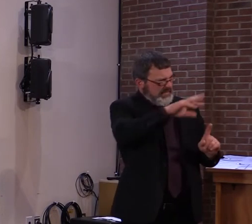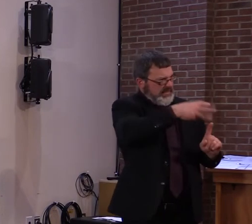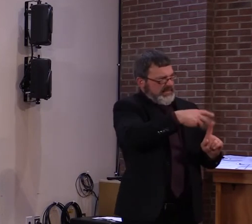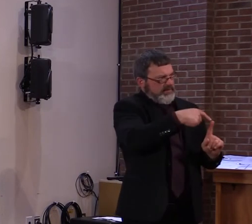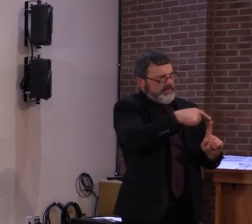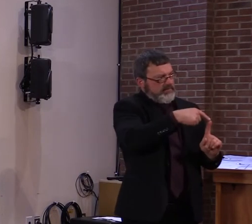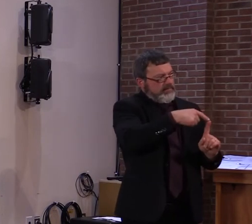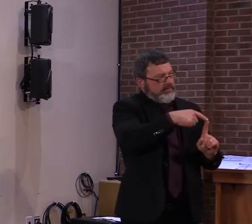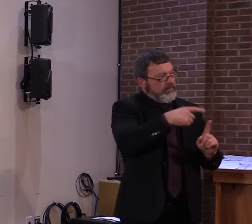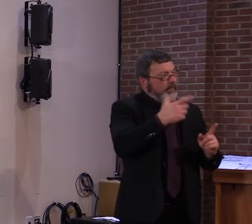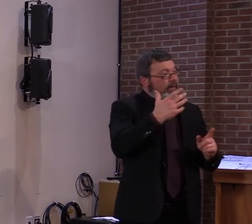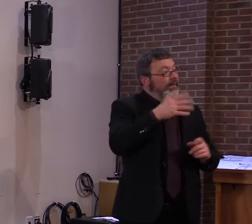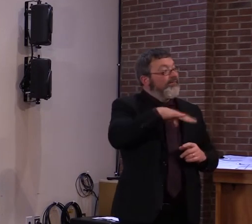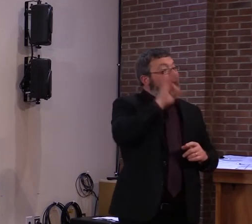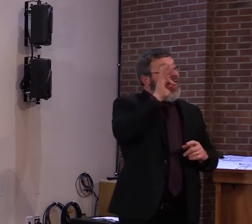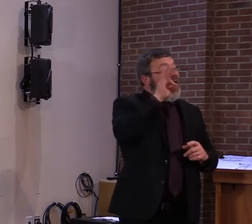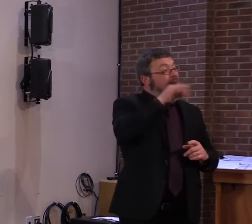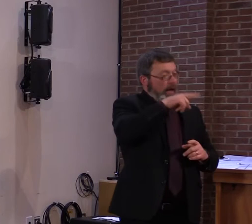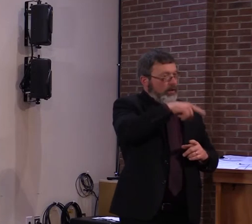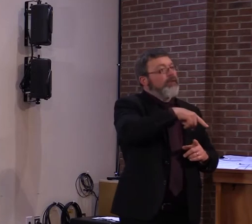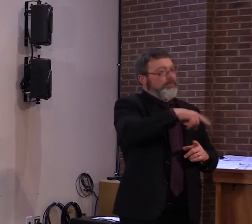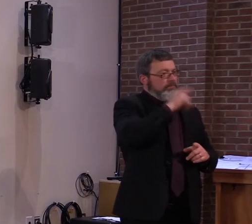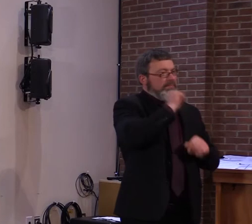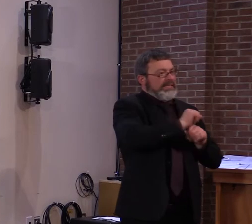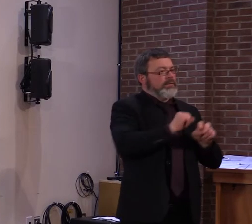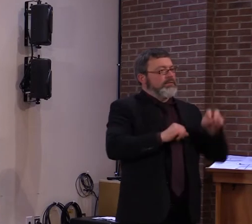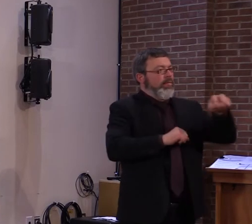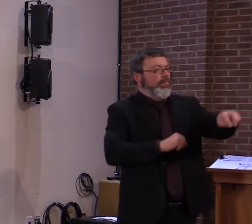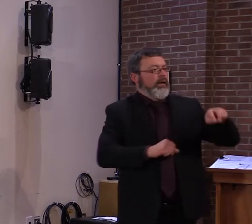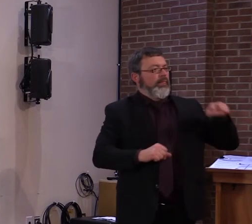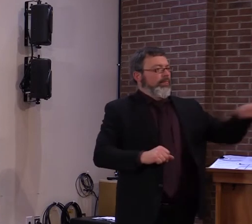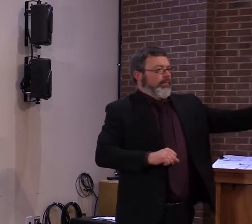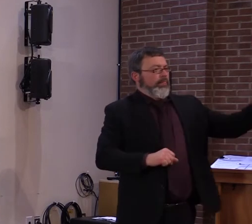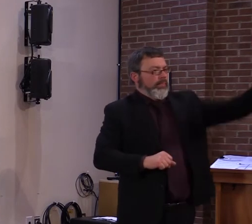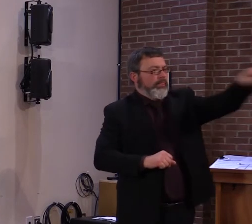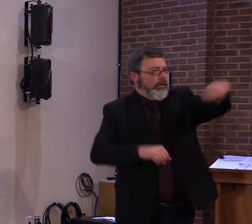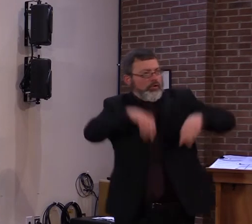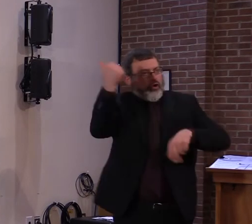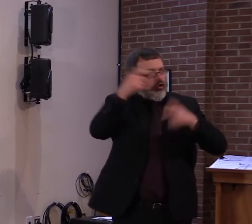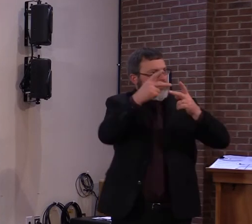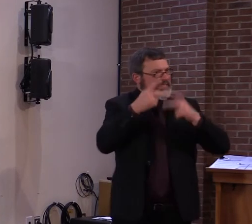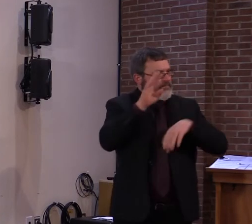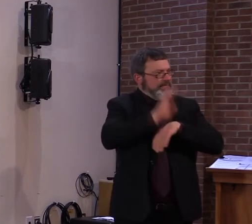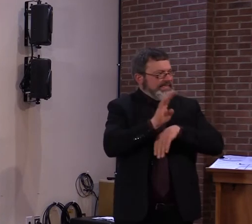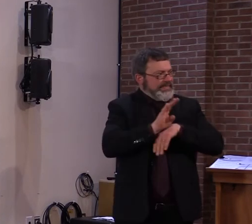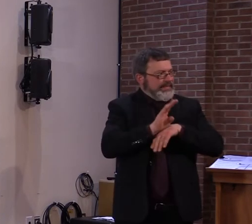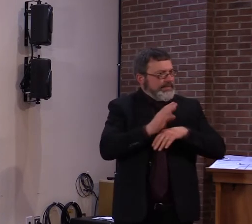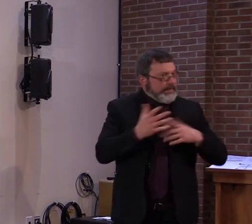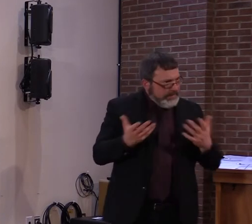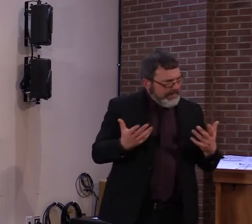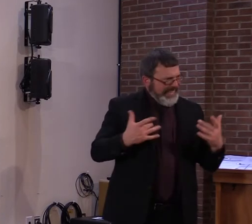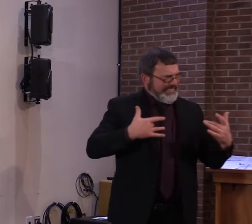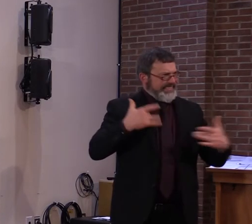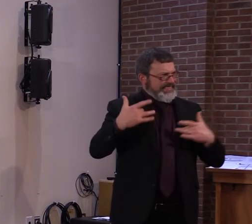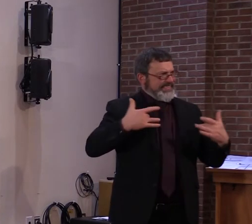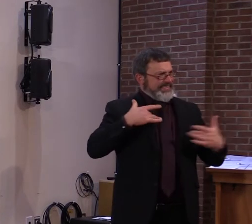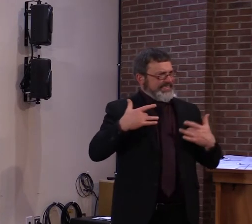There, the owner said there was no reason for him not to come to work because he hadn't been